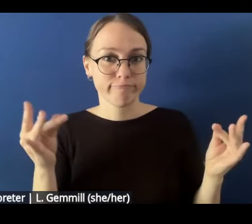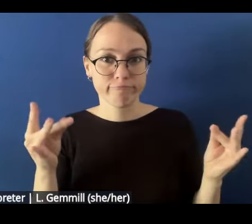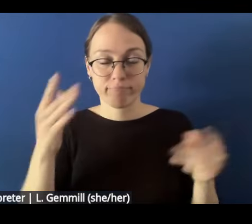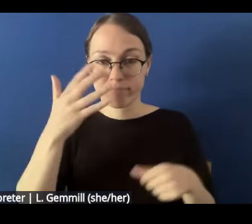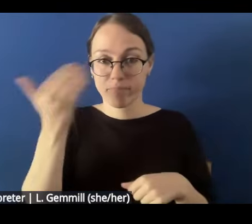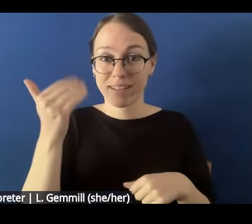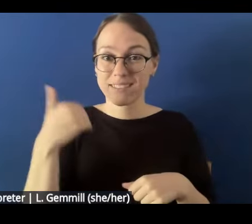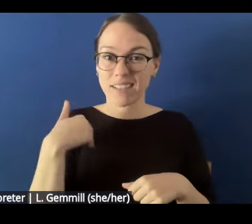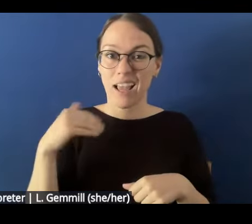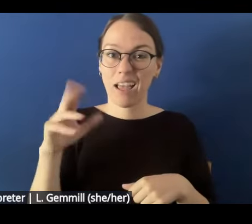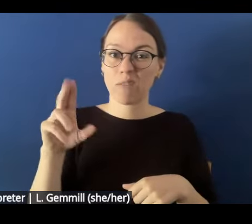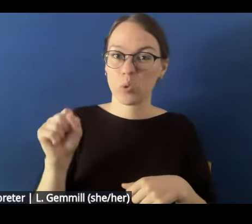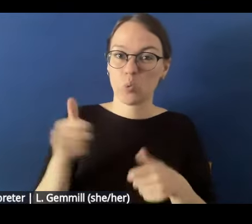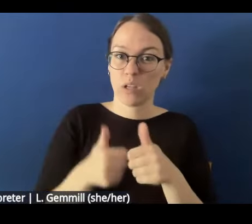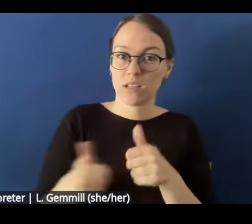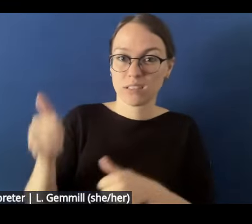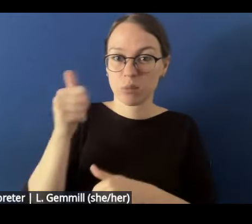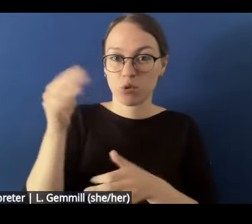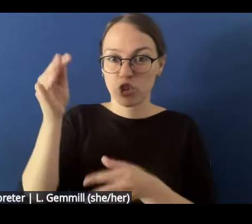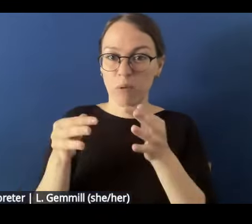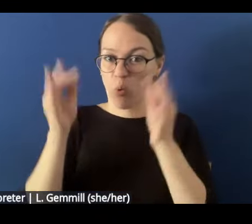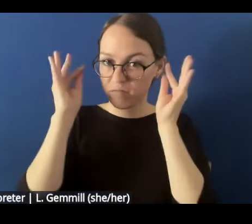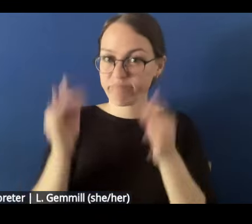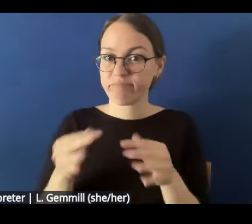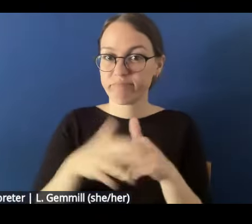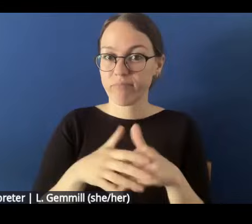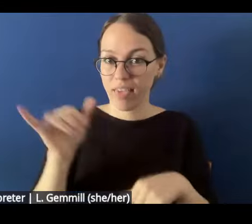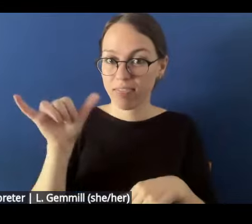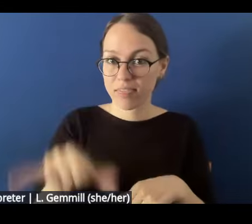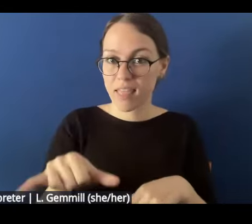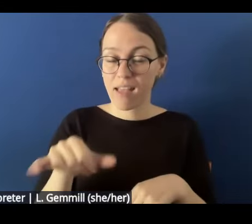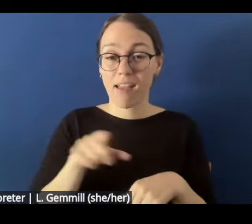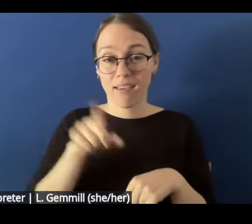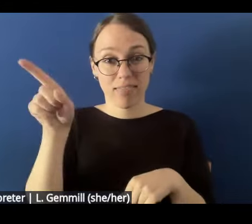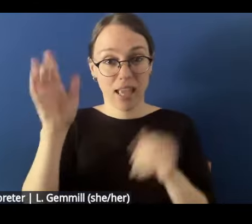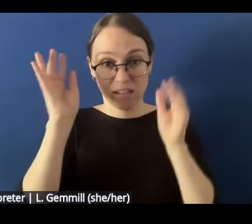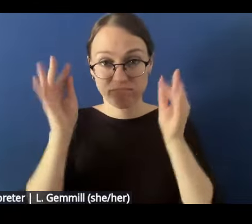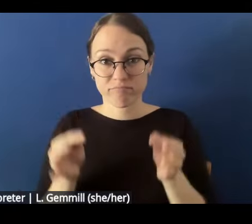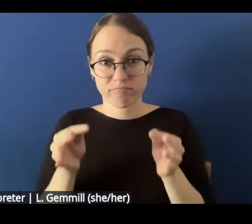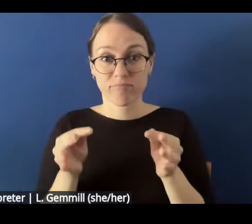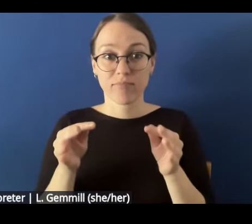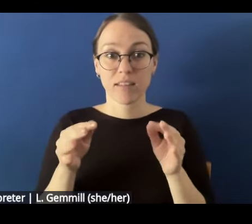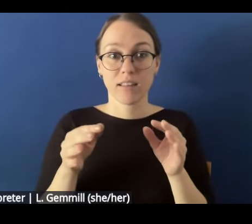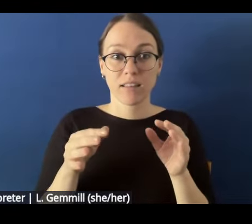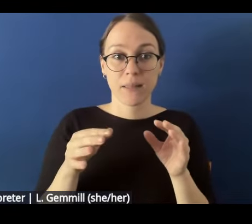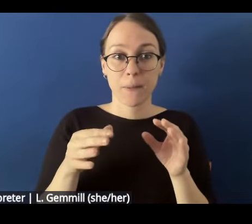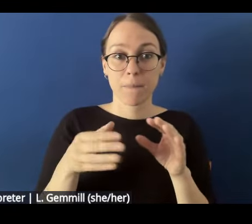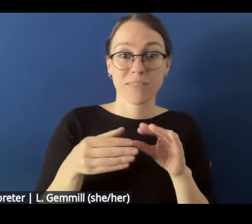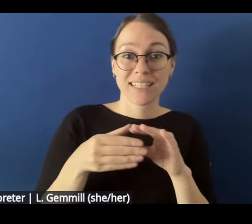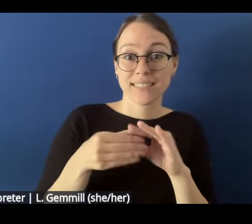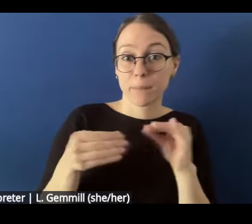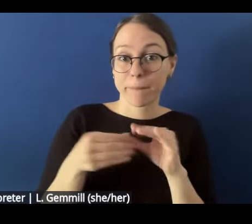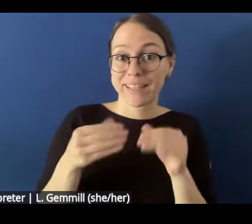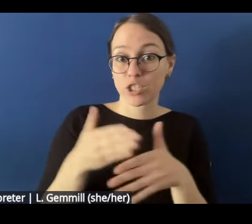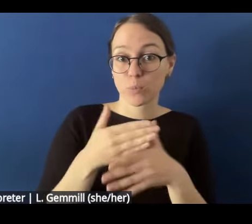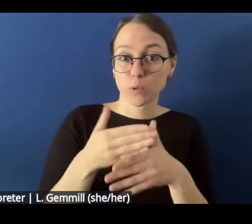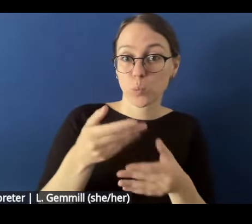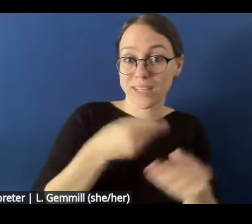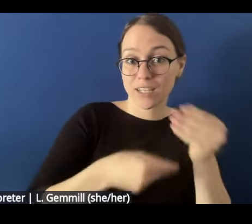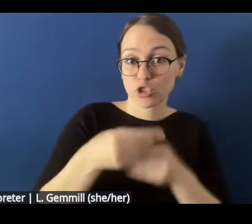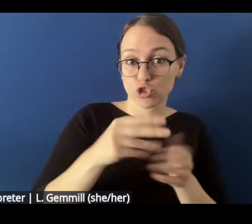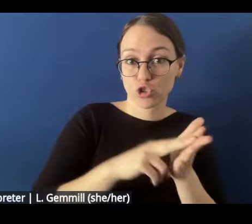Court precedent on that as well that says the speech between a circulator and a voter is protected speech. And if you go